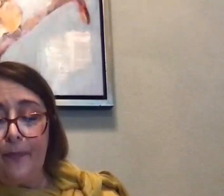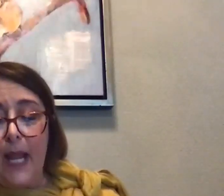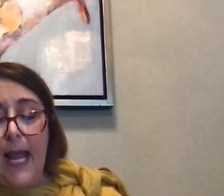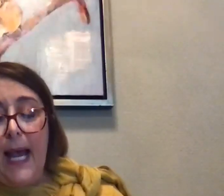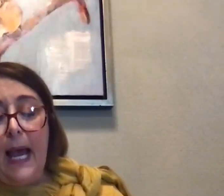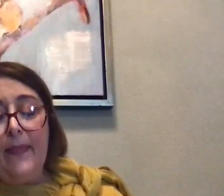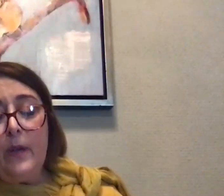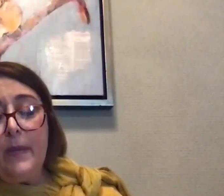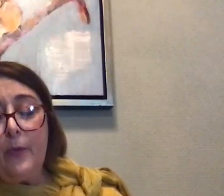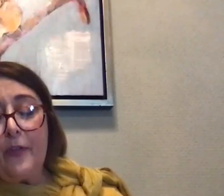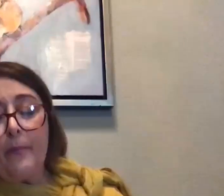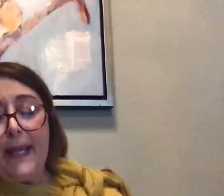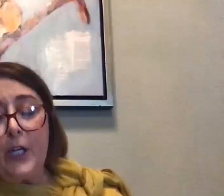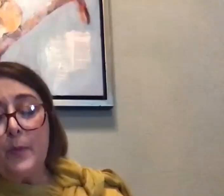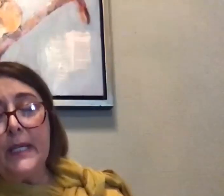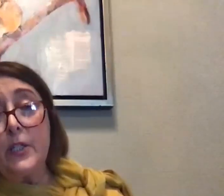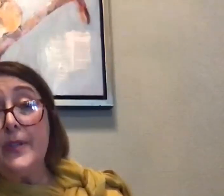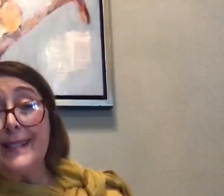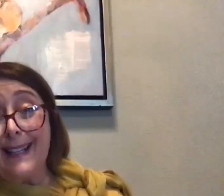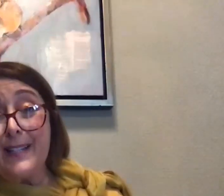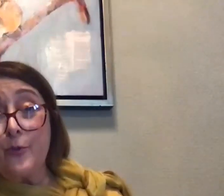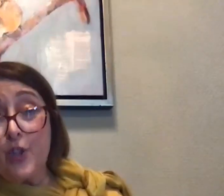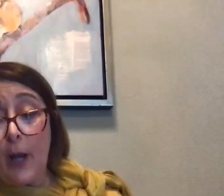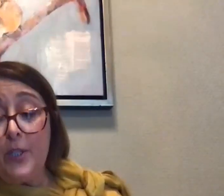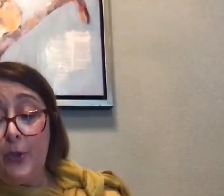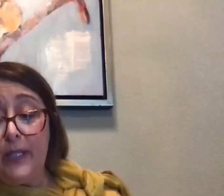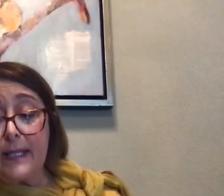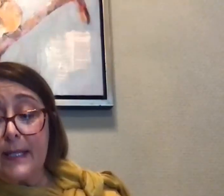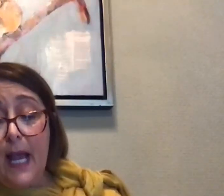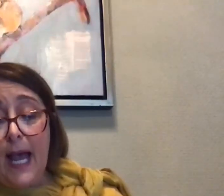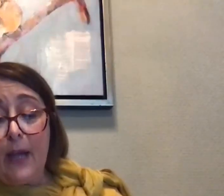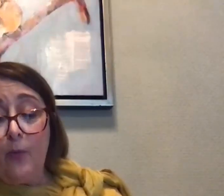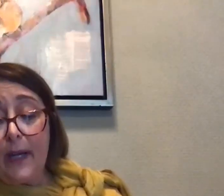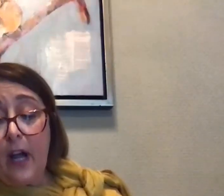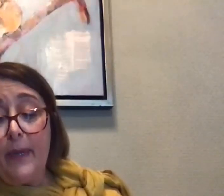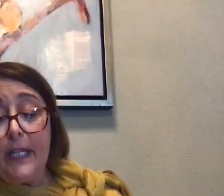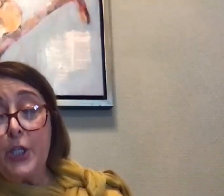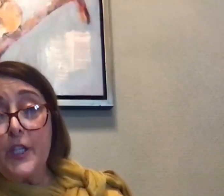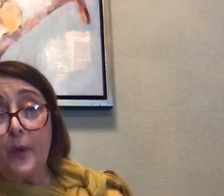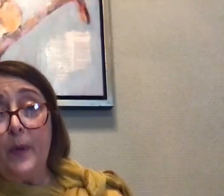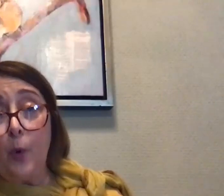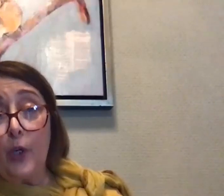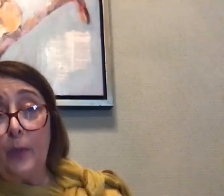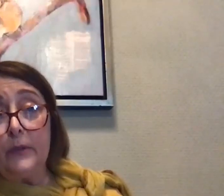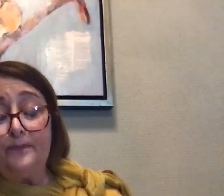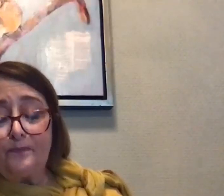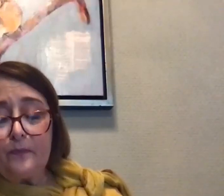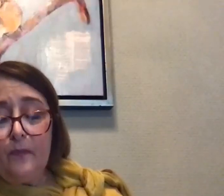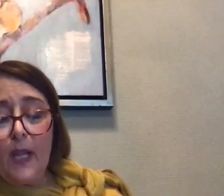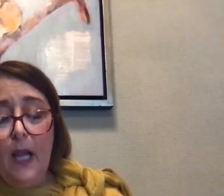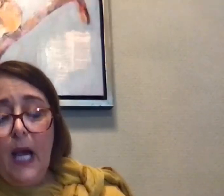restriction. And then we meet with their management to discuss their job duties and what accommodations would be